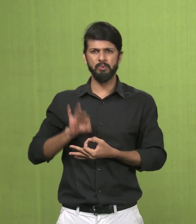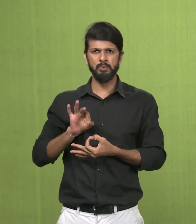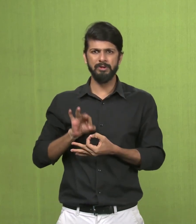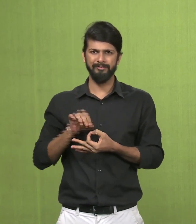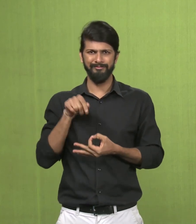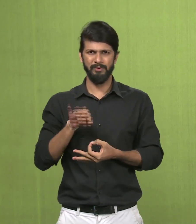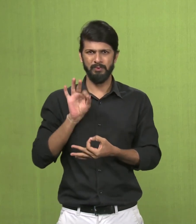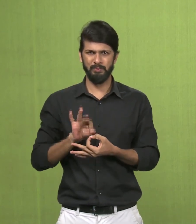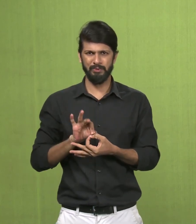Question number 2: